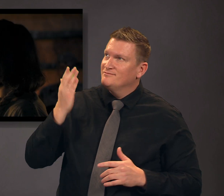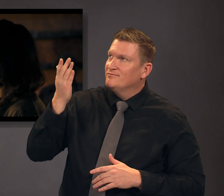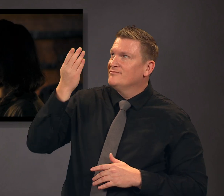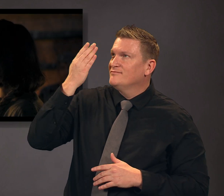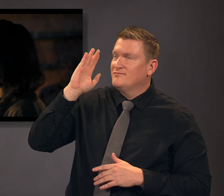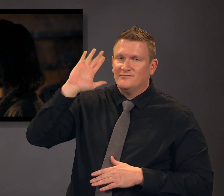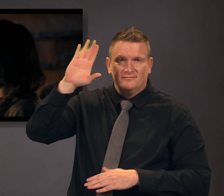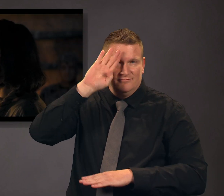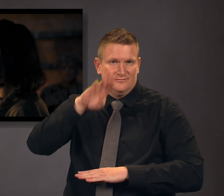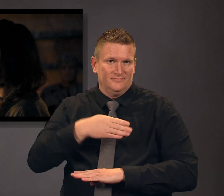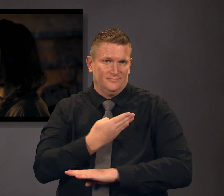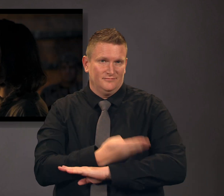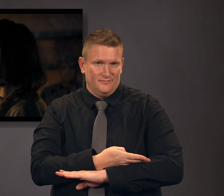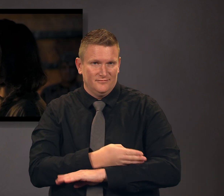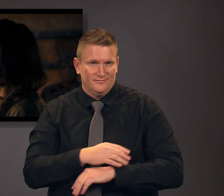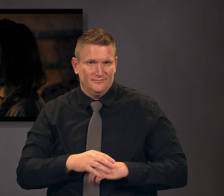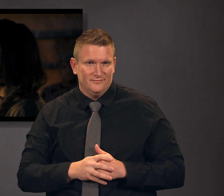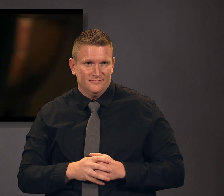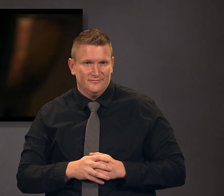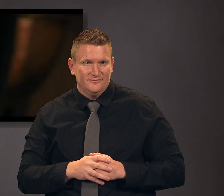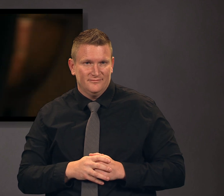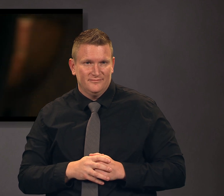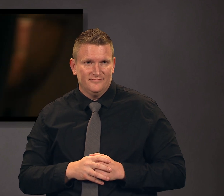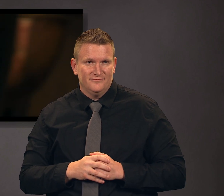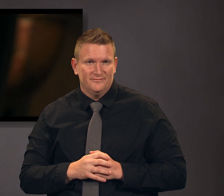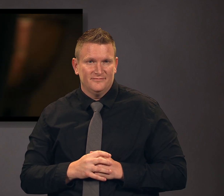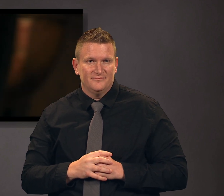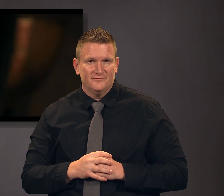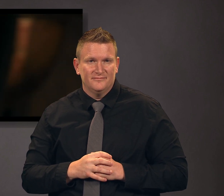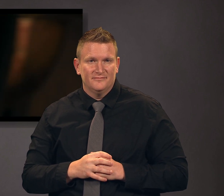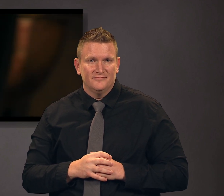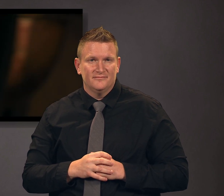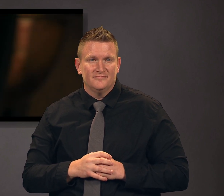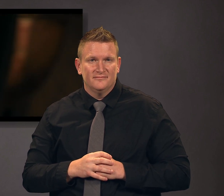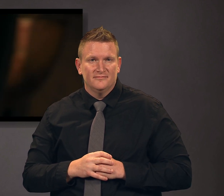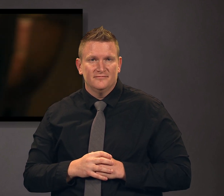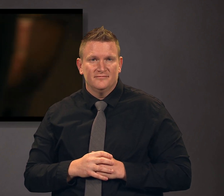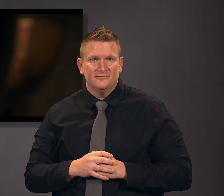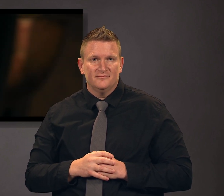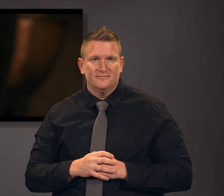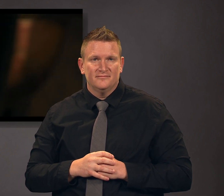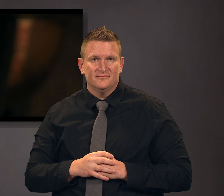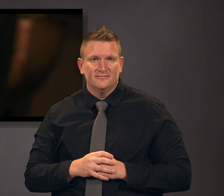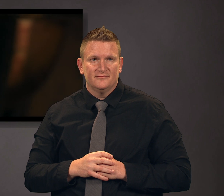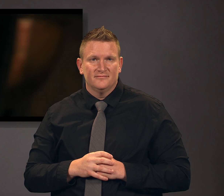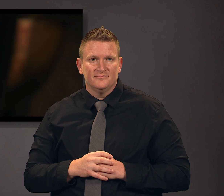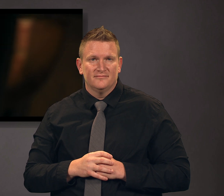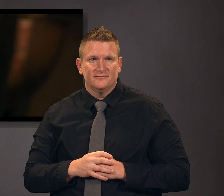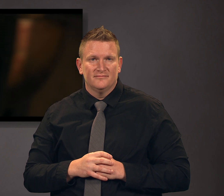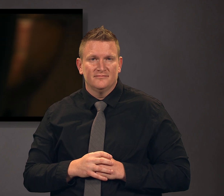And he shall be called Jesus Christ, the Son of God.